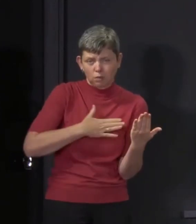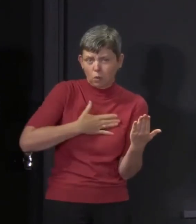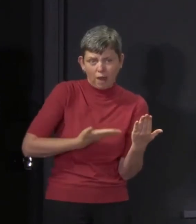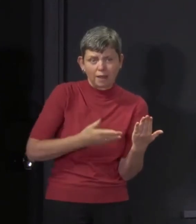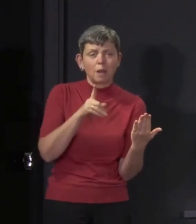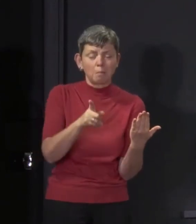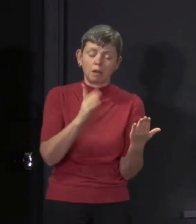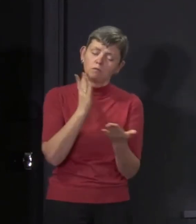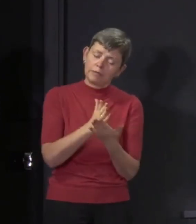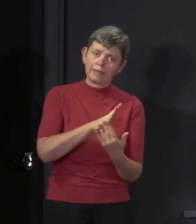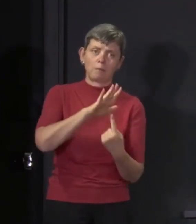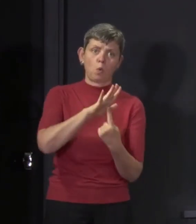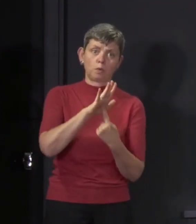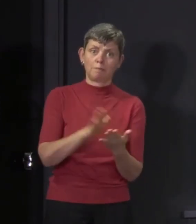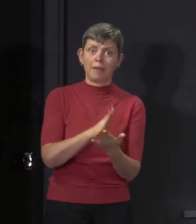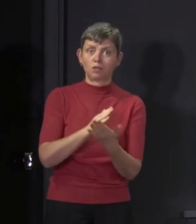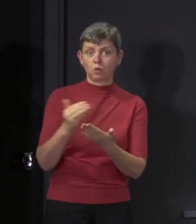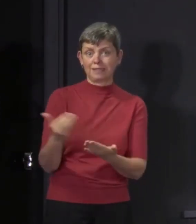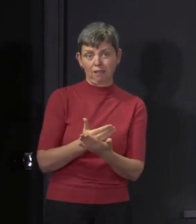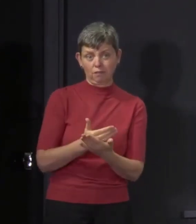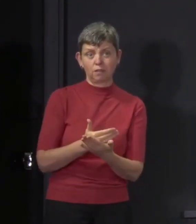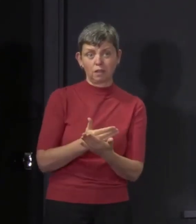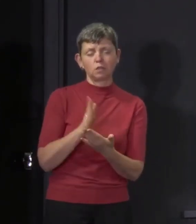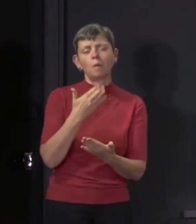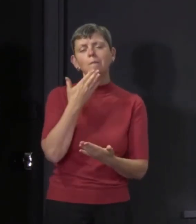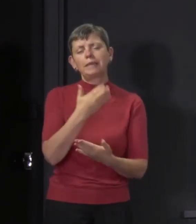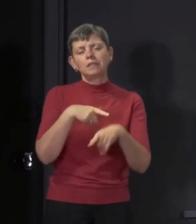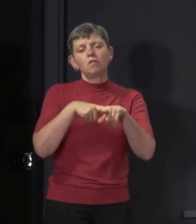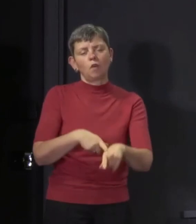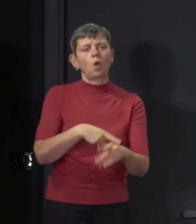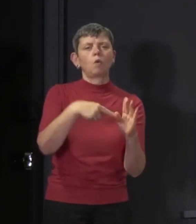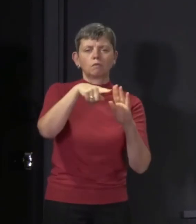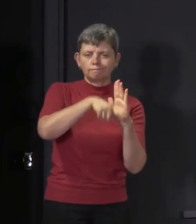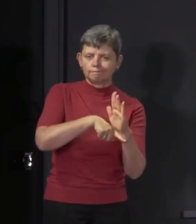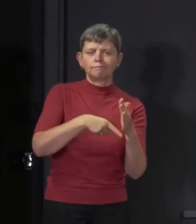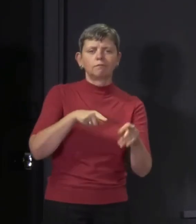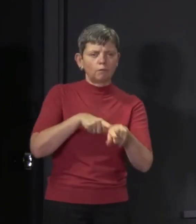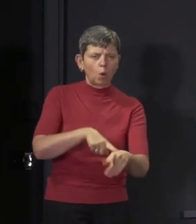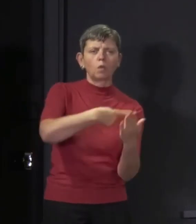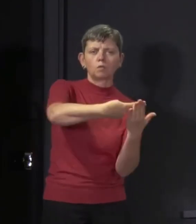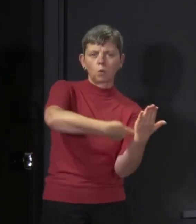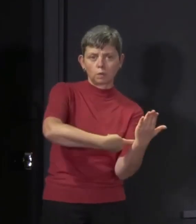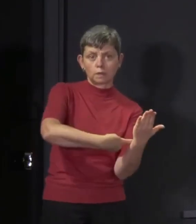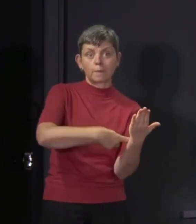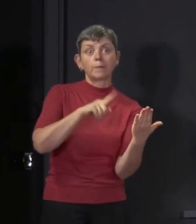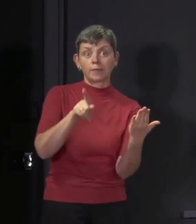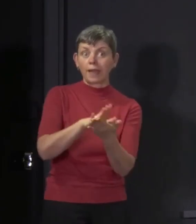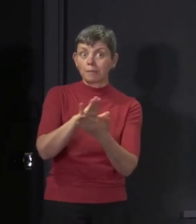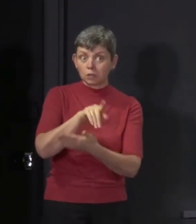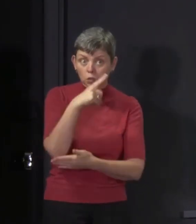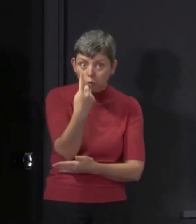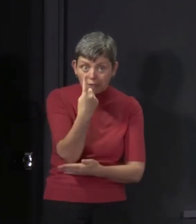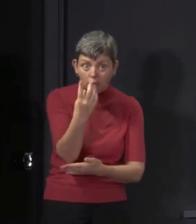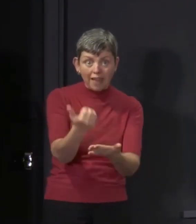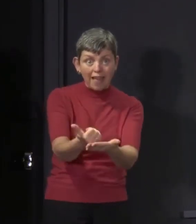and keeping us safe. So please comply with restrictions. By doing that, you will be playing your part in helping us get the virus under control,